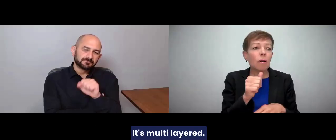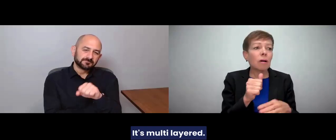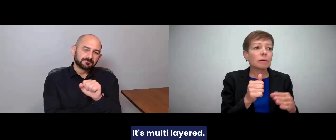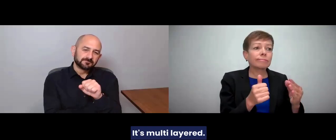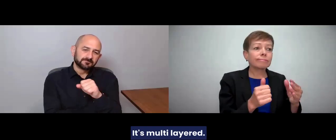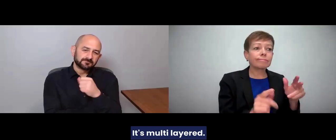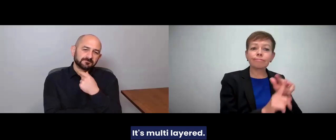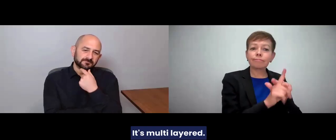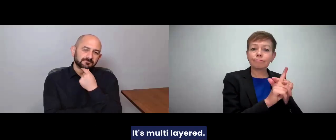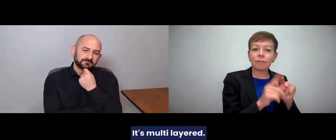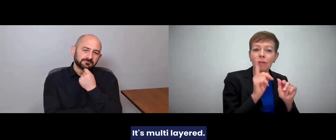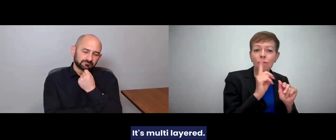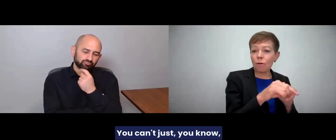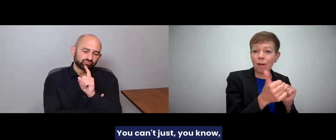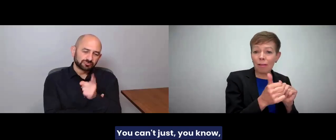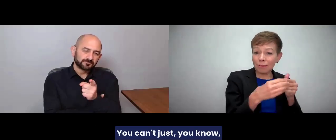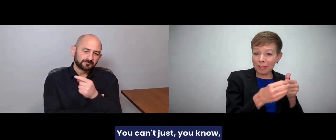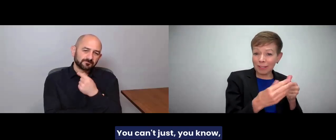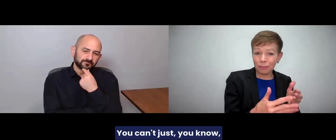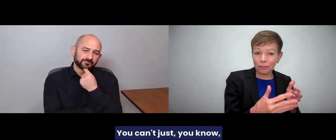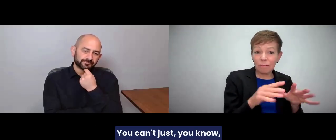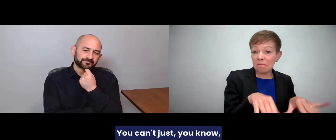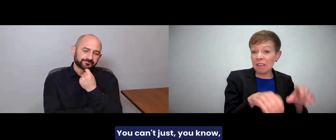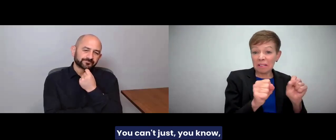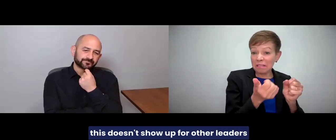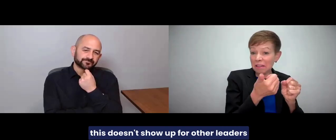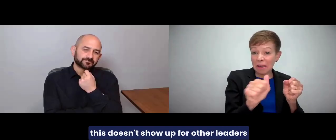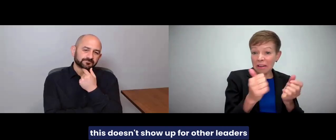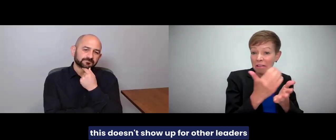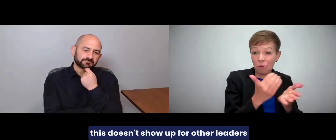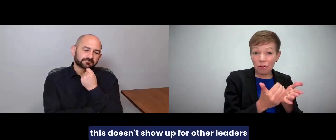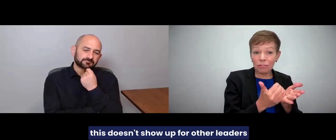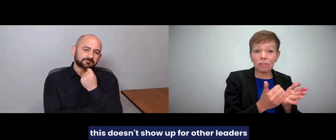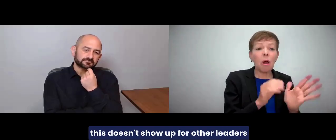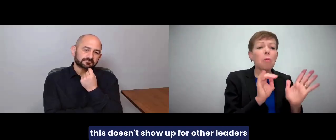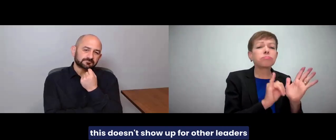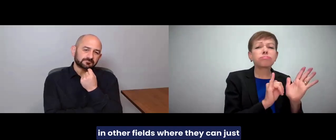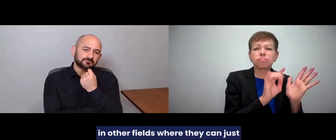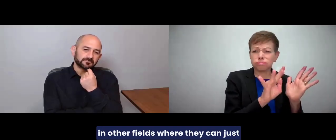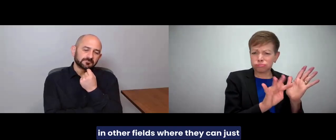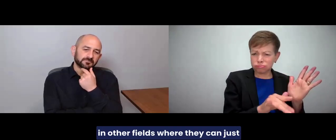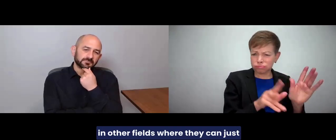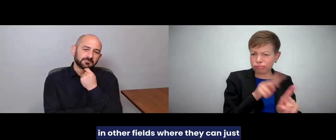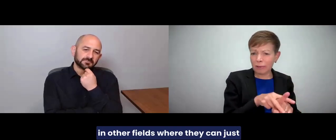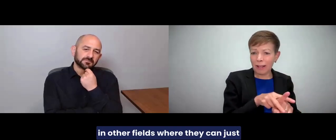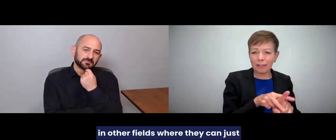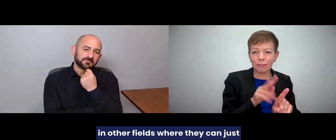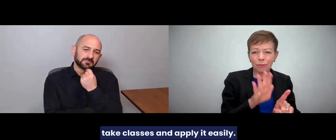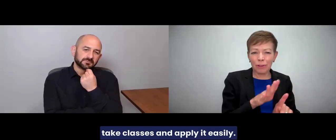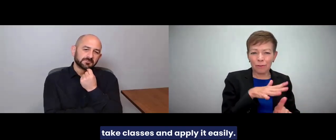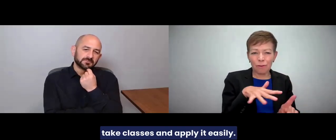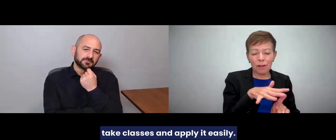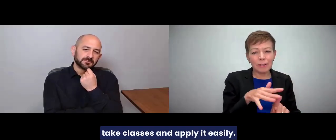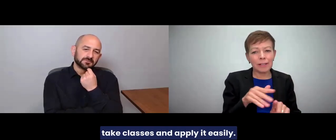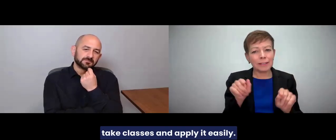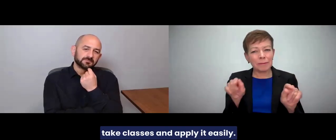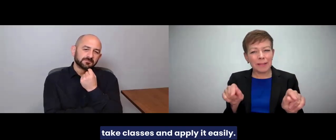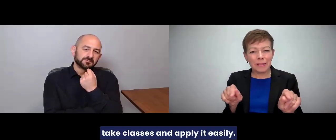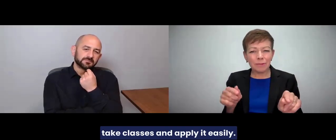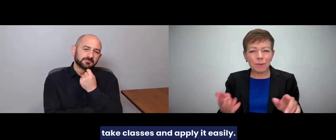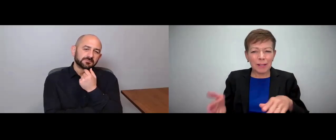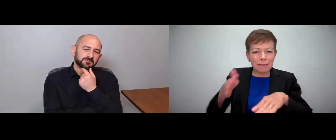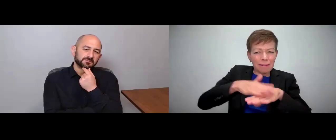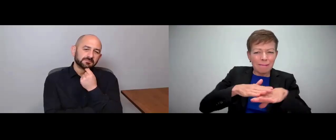leaders. It's multi-layered. You can't just, this doesn't show up for other leaders in other fields where they can just take classes and apply